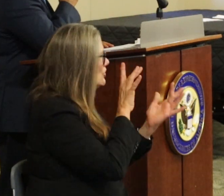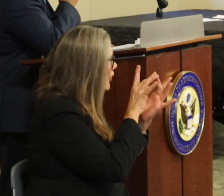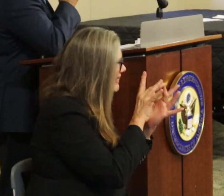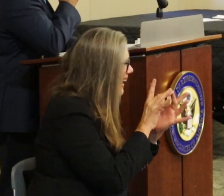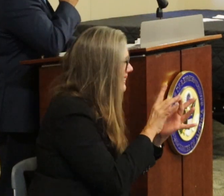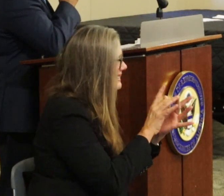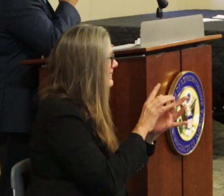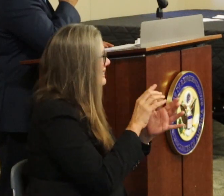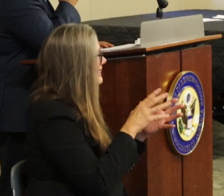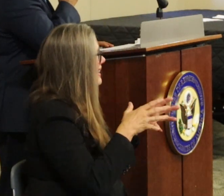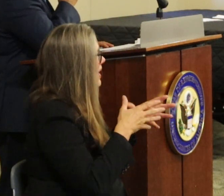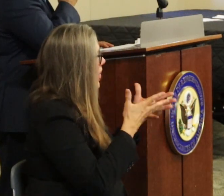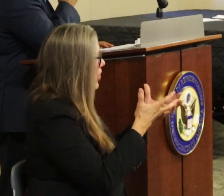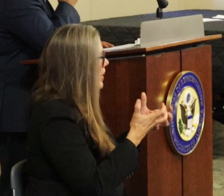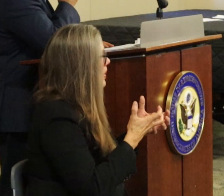to.